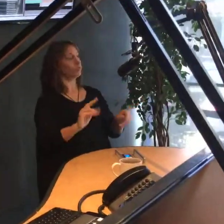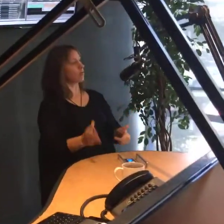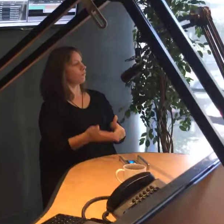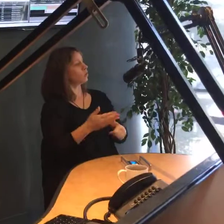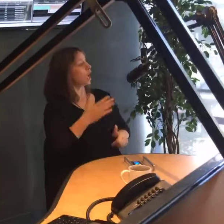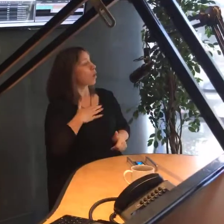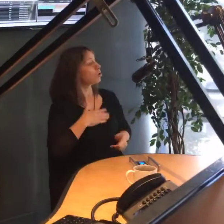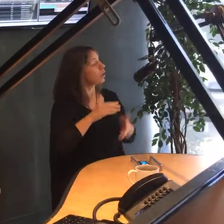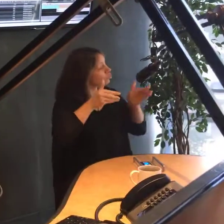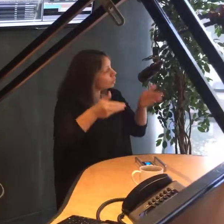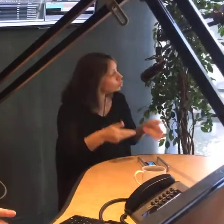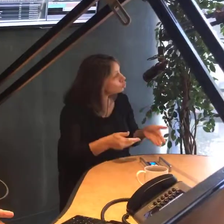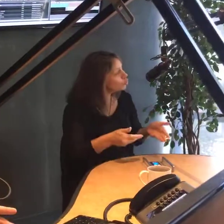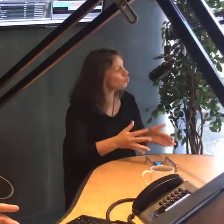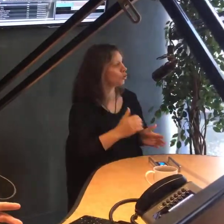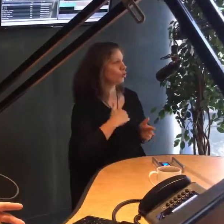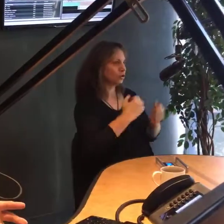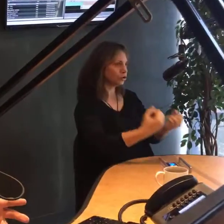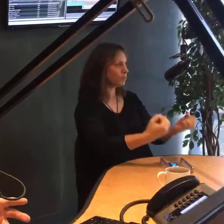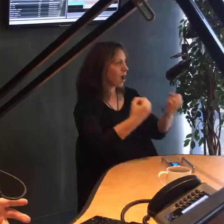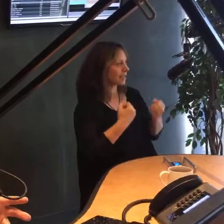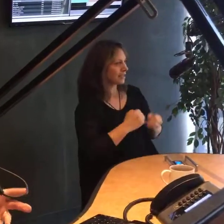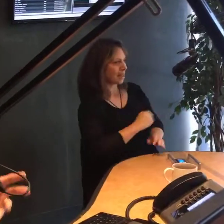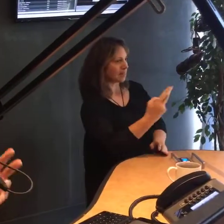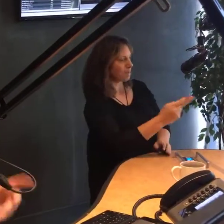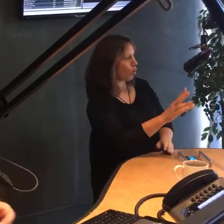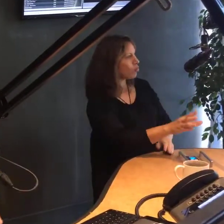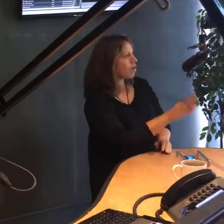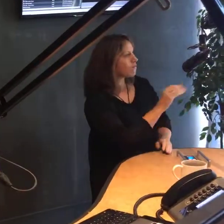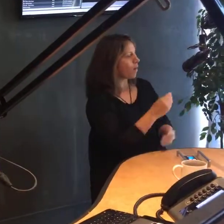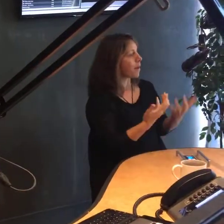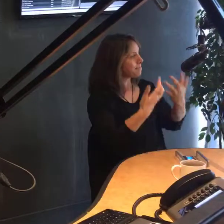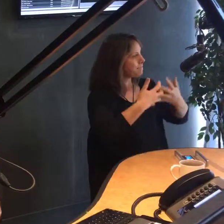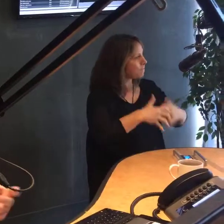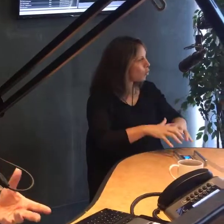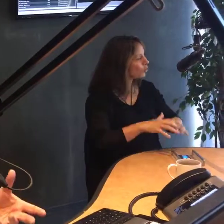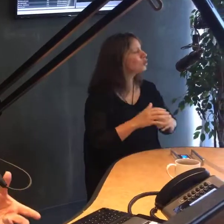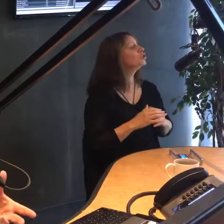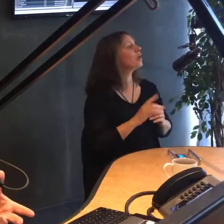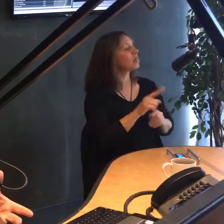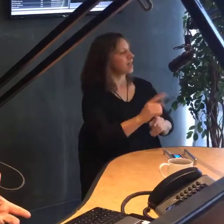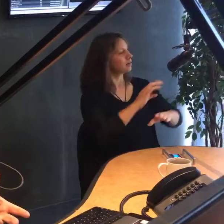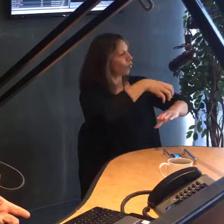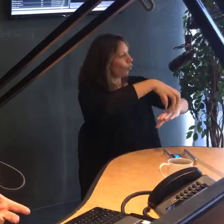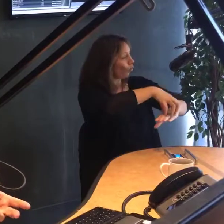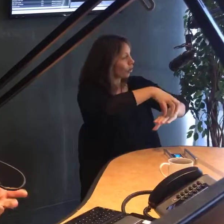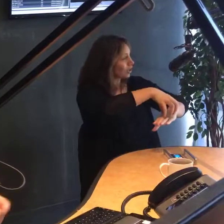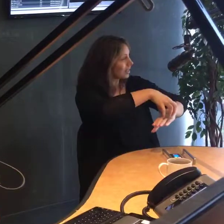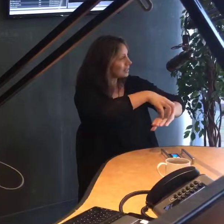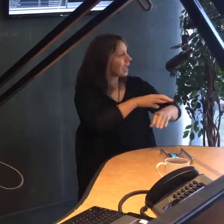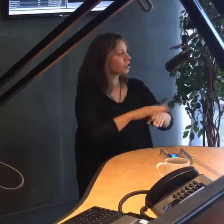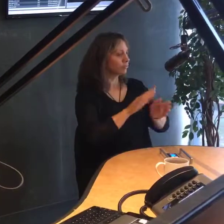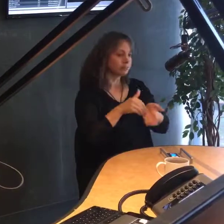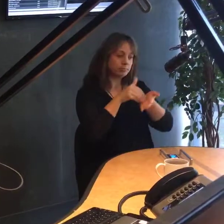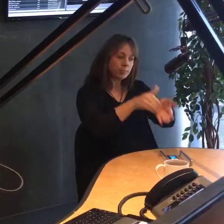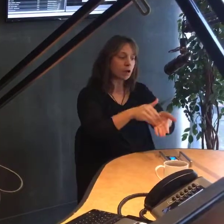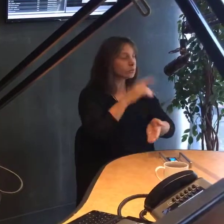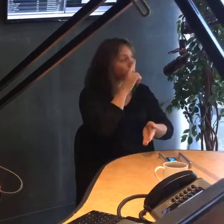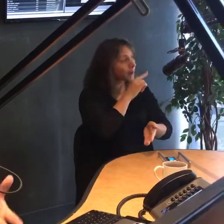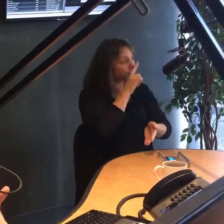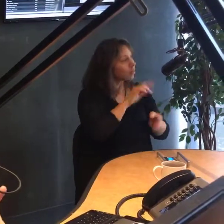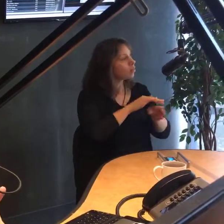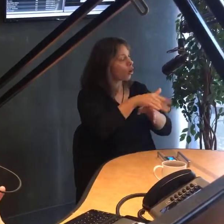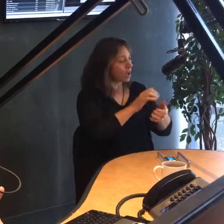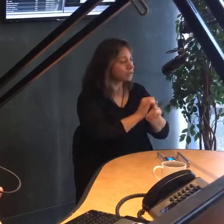to introduce you to my guests. Now, they're from Merge, which is an organisation which helps people in terms